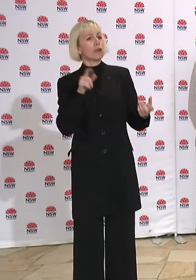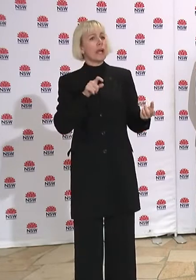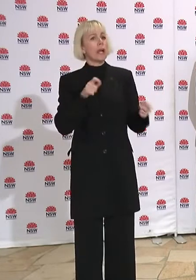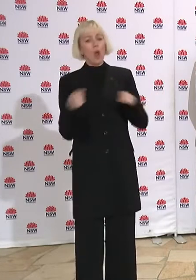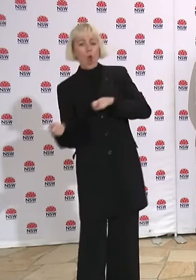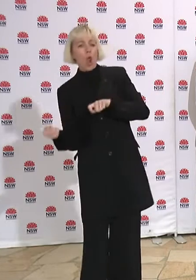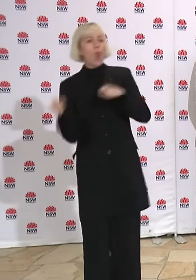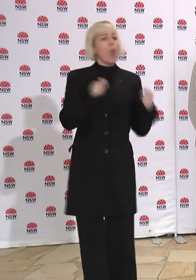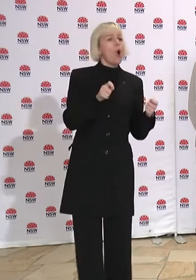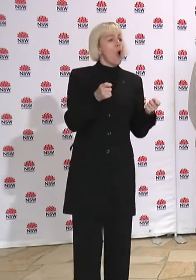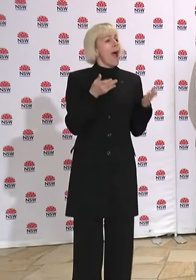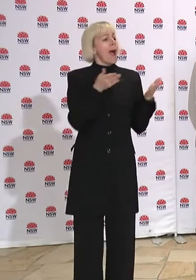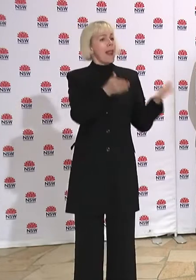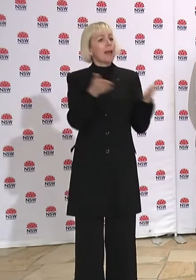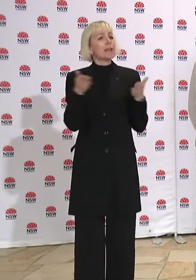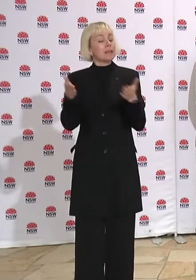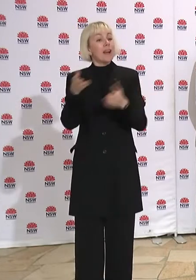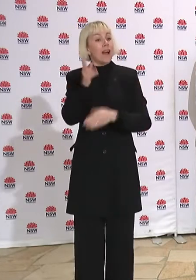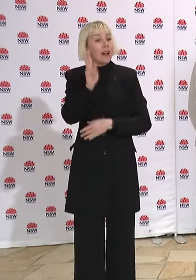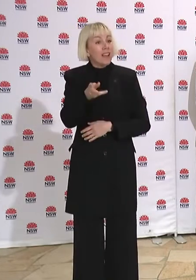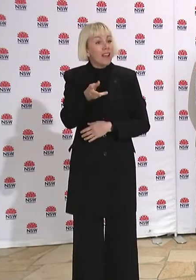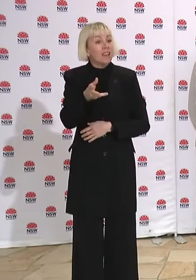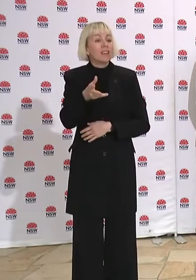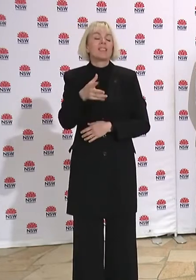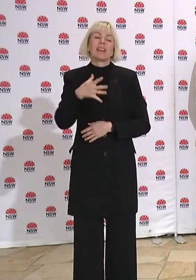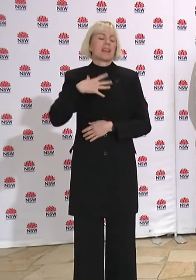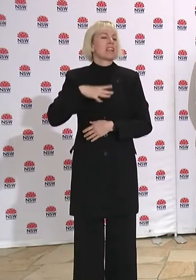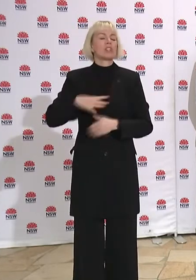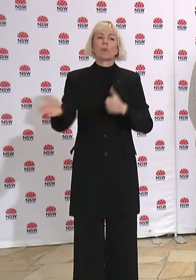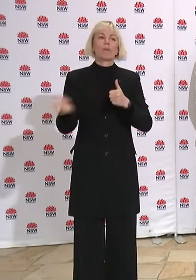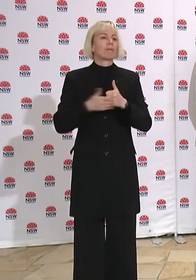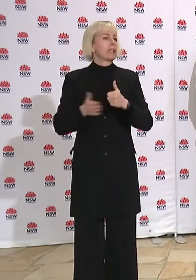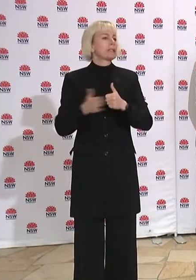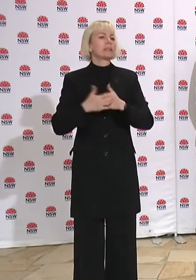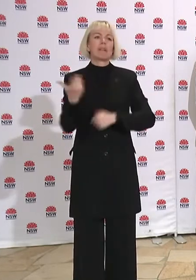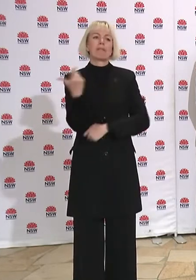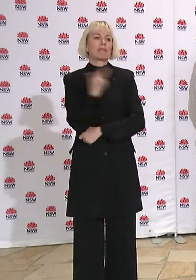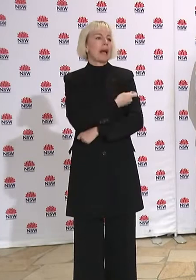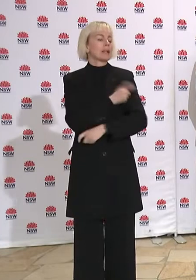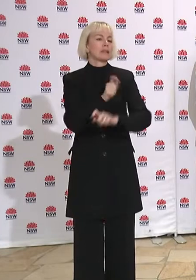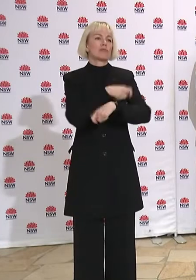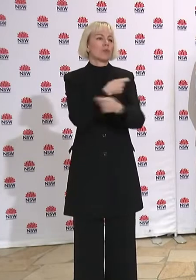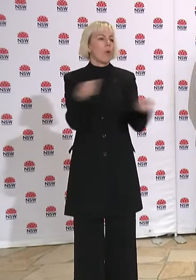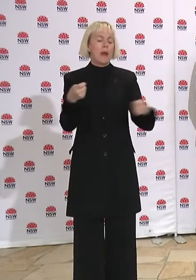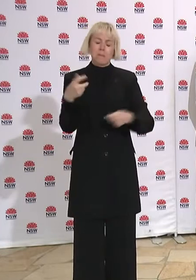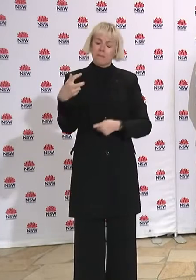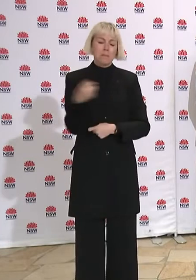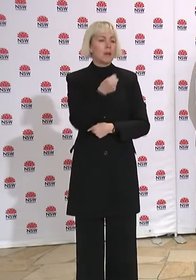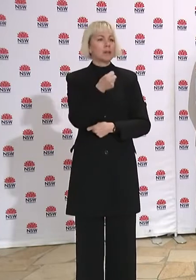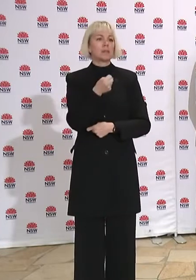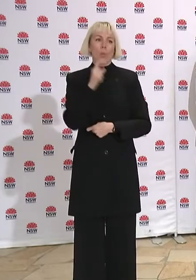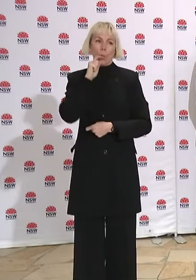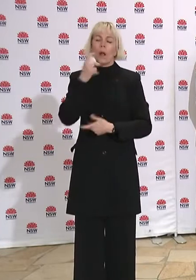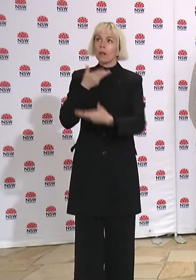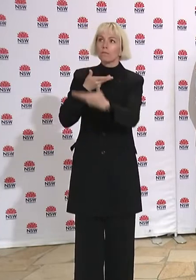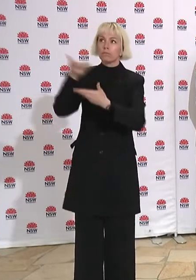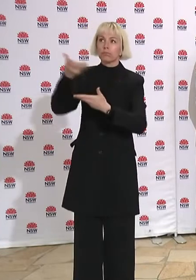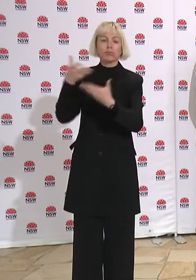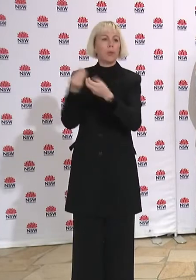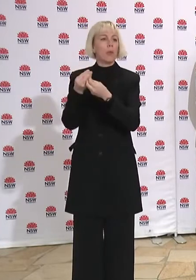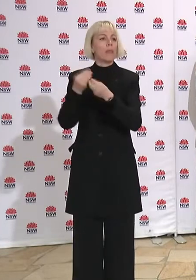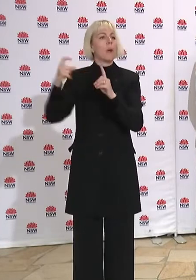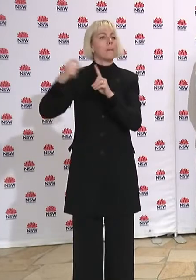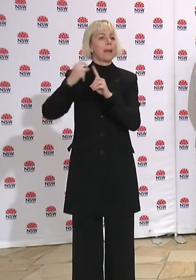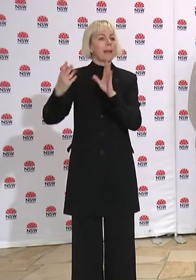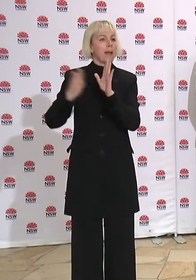spreading into other states, we need to have a discussion about refocusing the national vaccination strategy. Now, what we've done